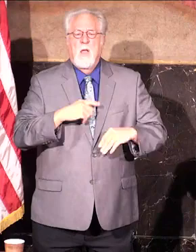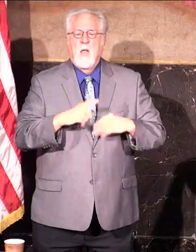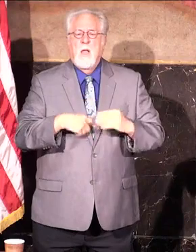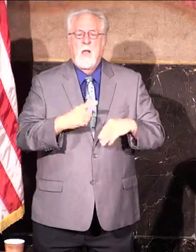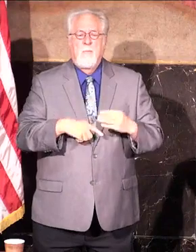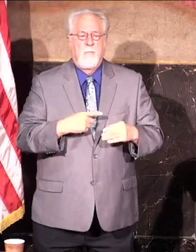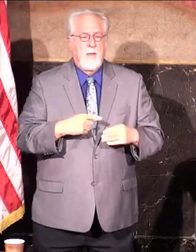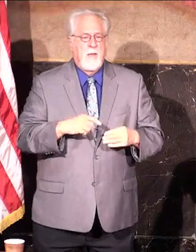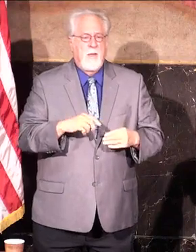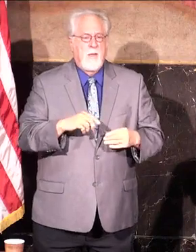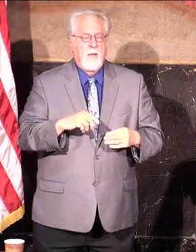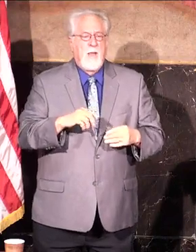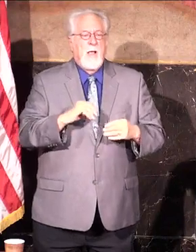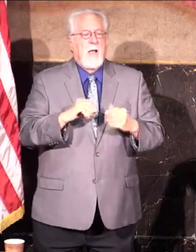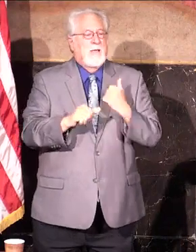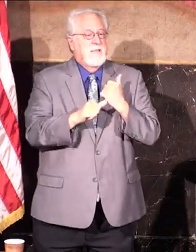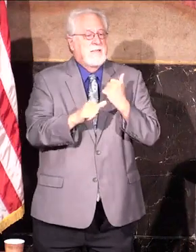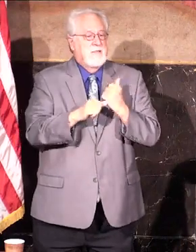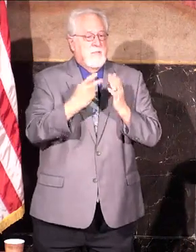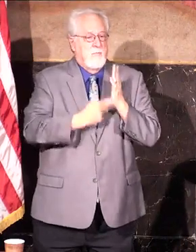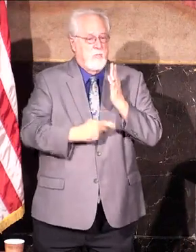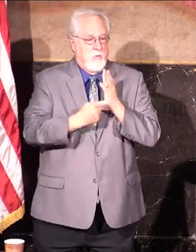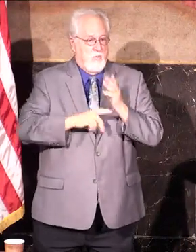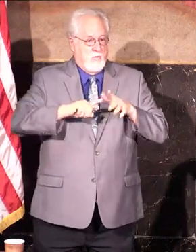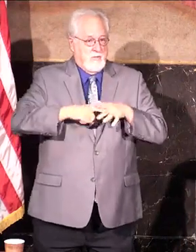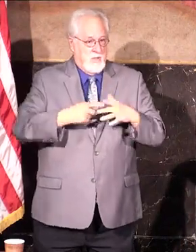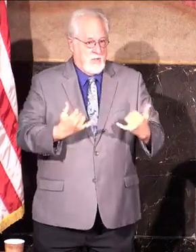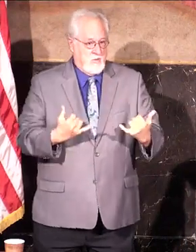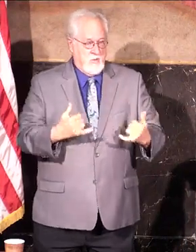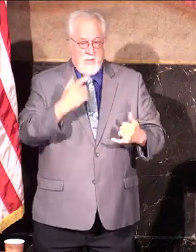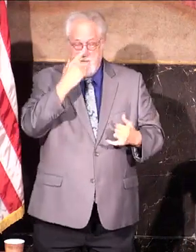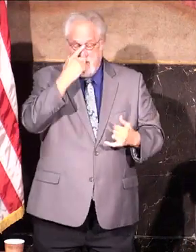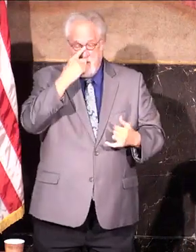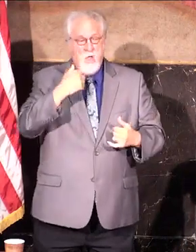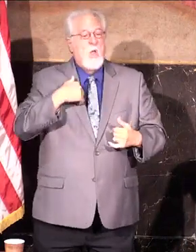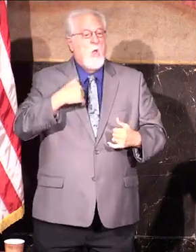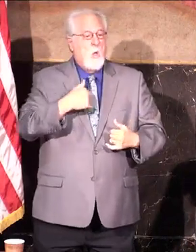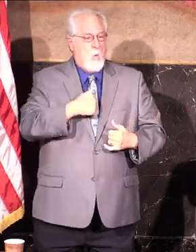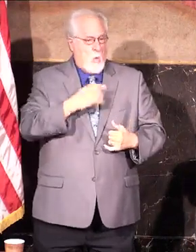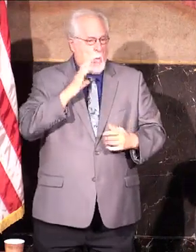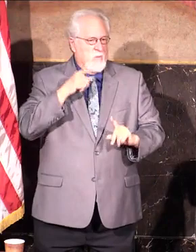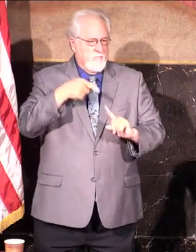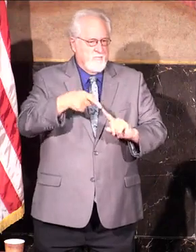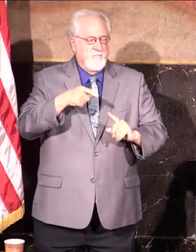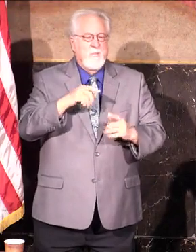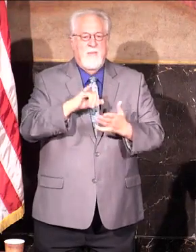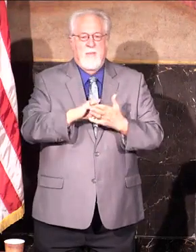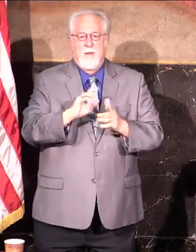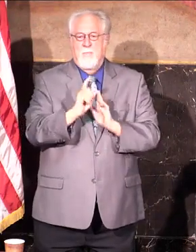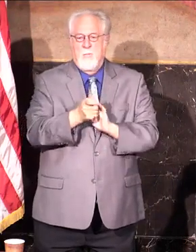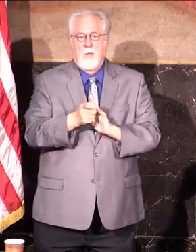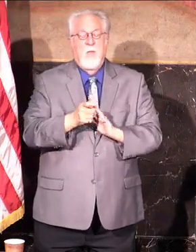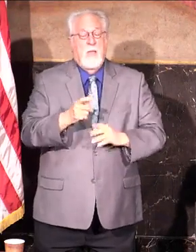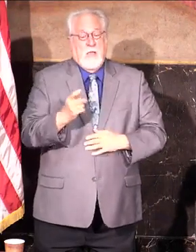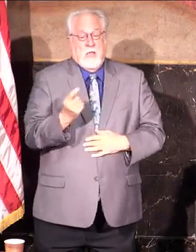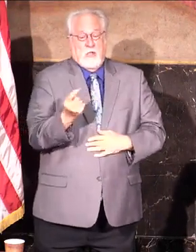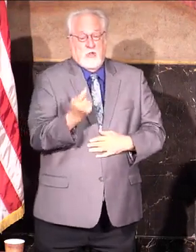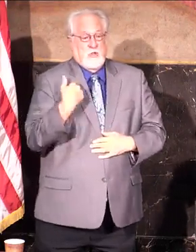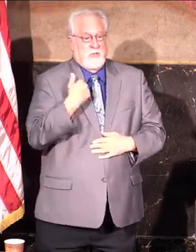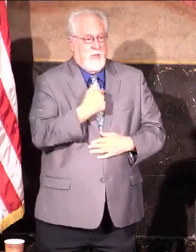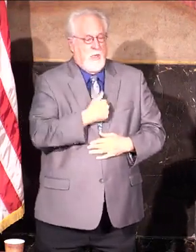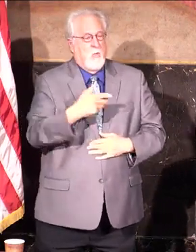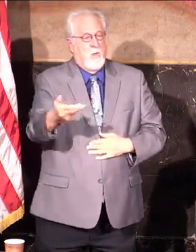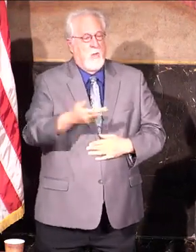a rental assistance program that starts today, and we're going to get to them in just a moment. As you all know, on Tuesday, we